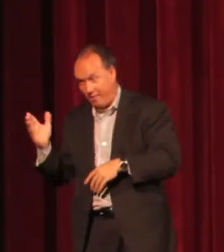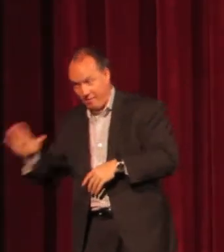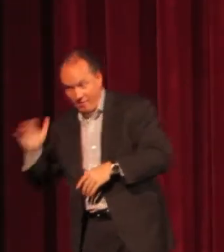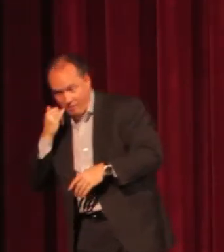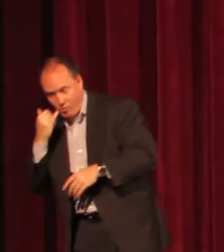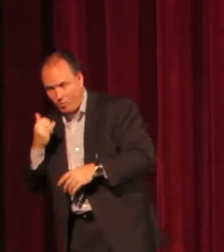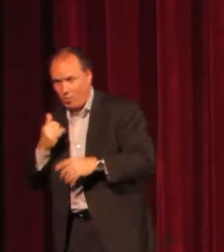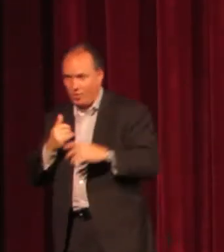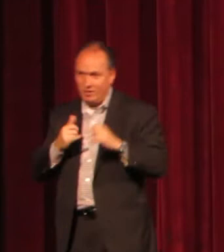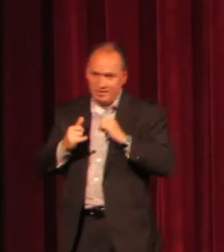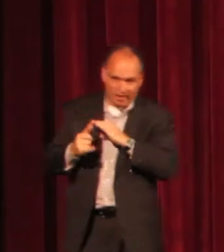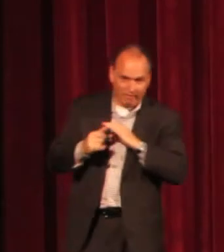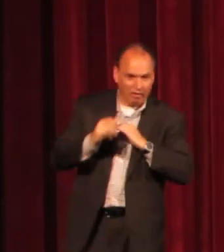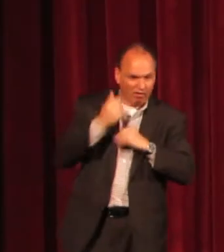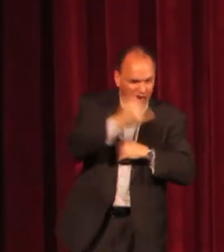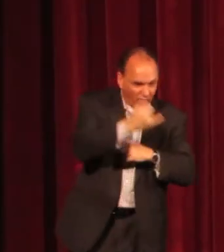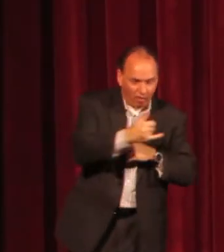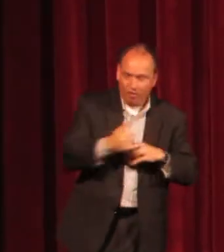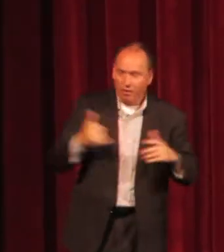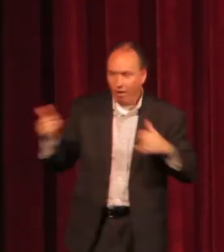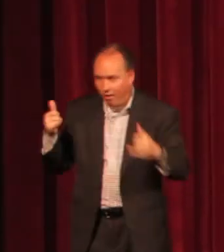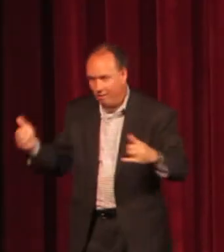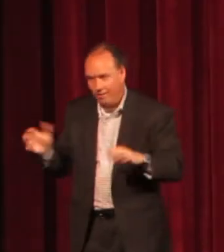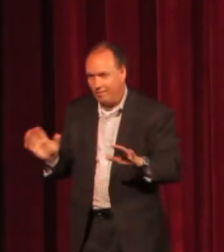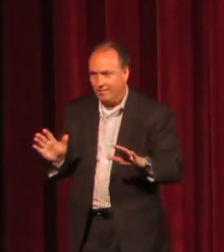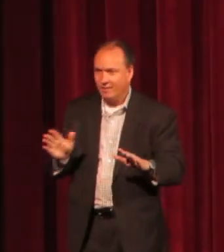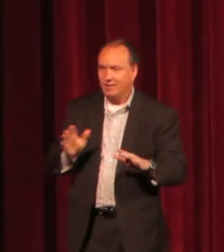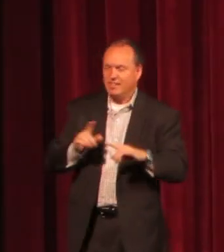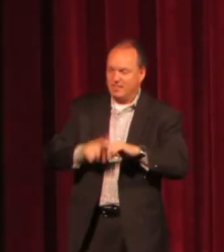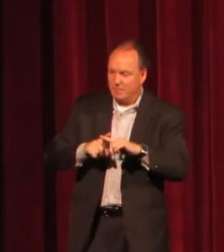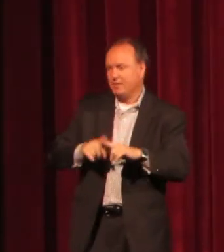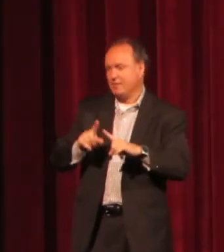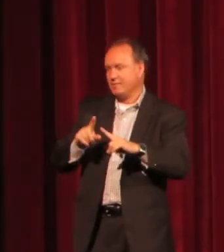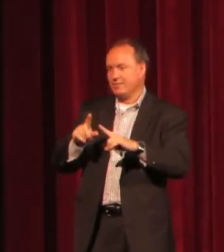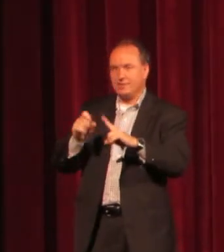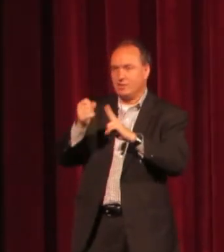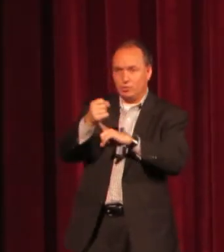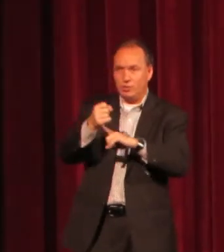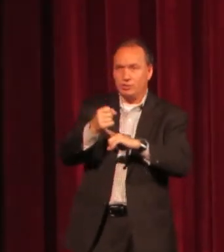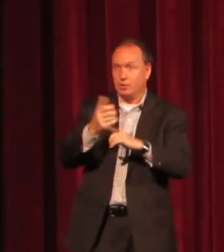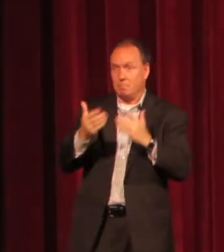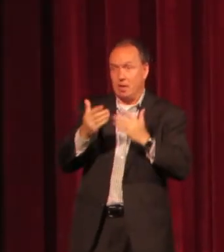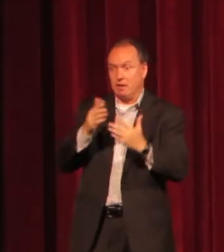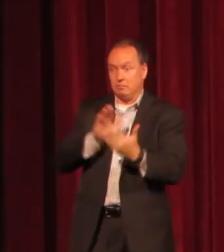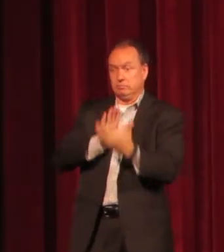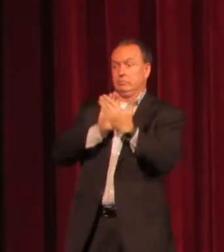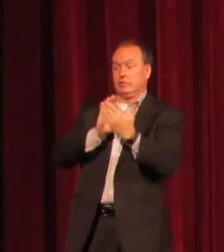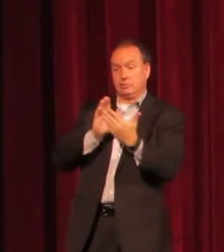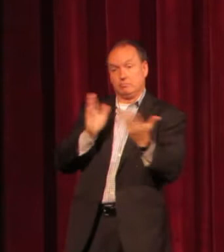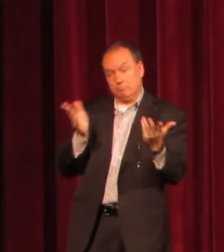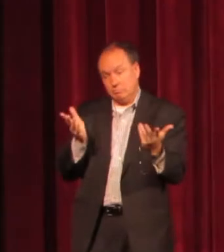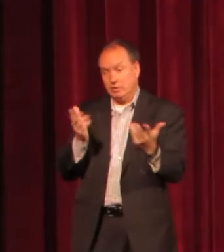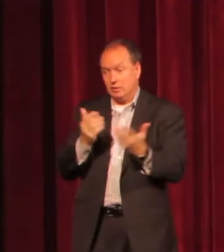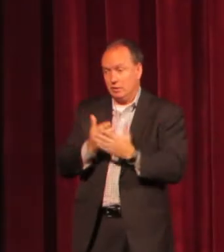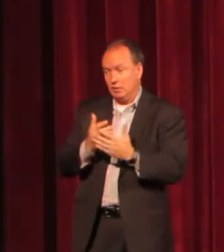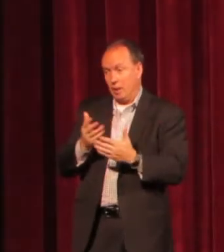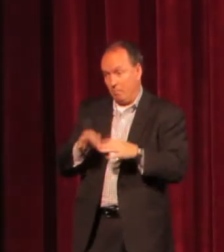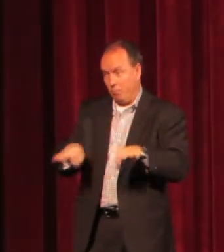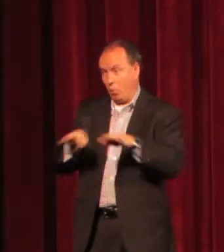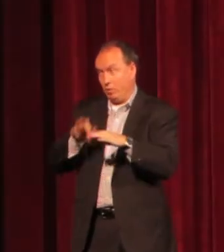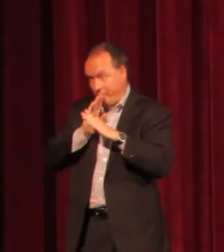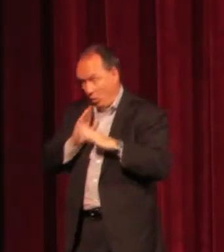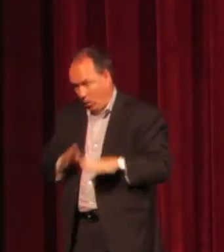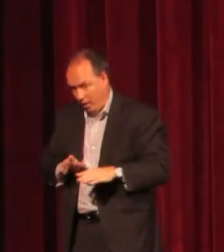your child or school staff, but if there is, depending on the type of incident that we may run into, and like I said earlier, hopefully we do